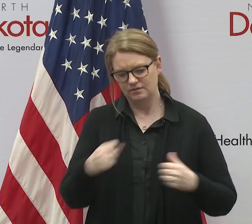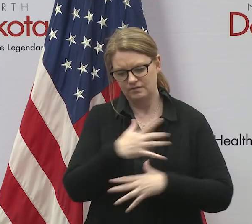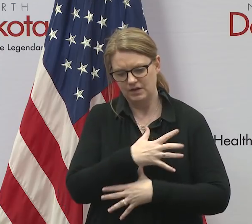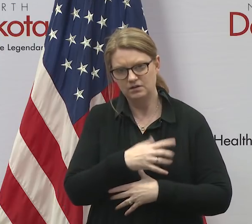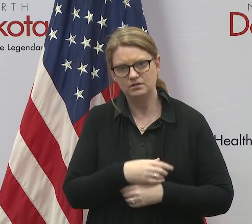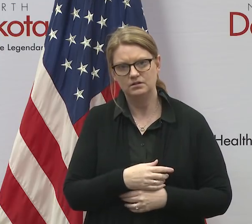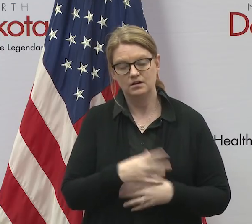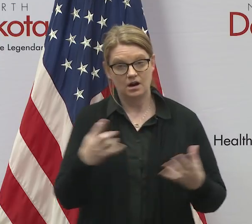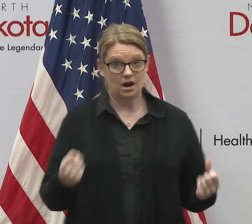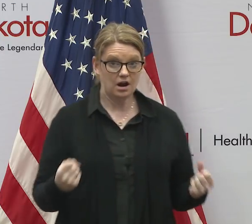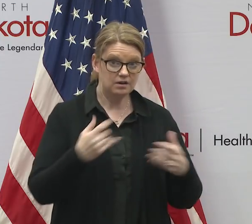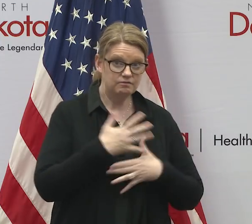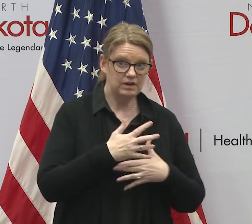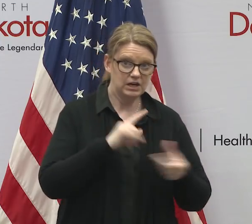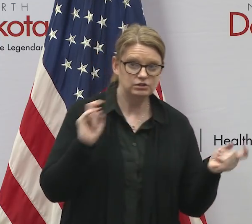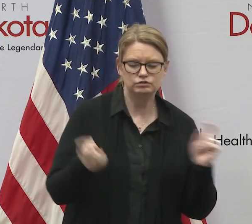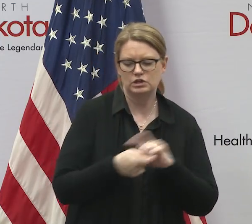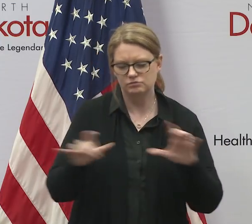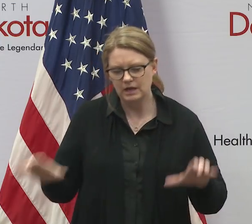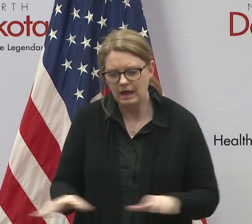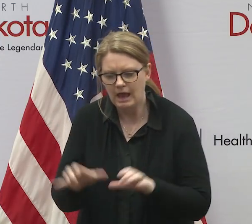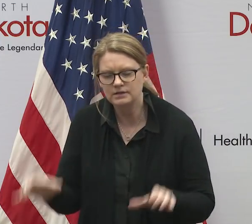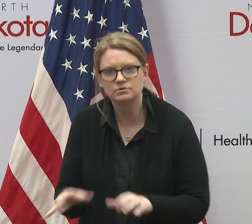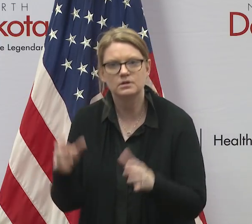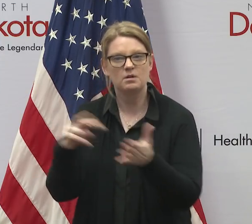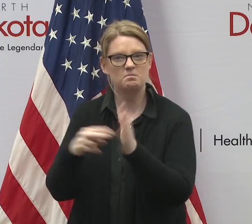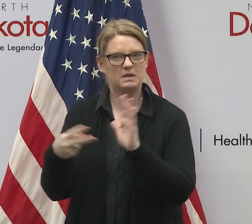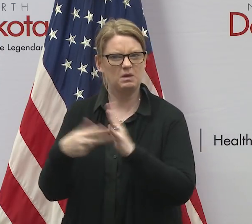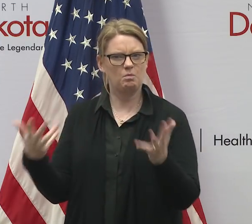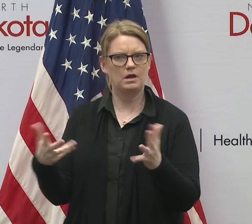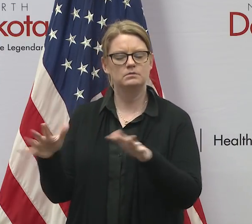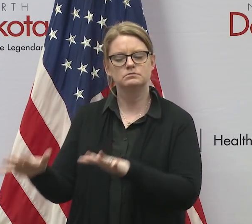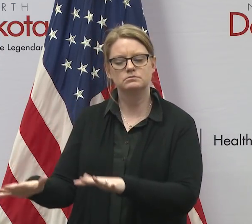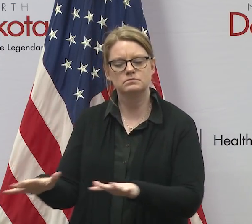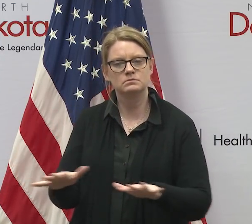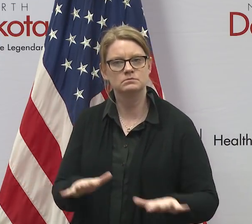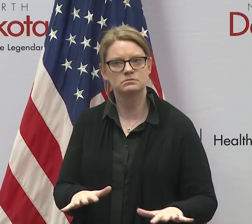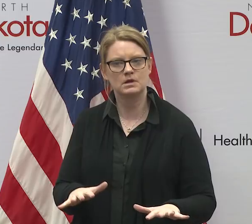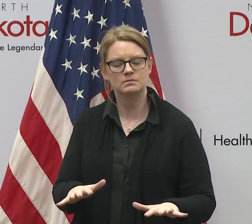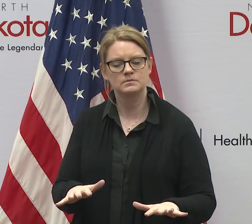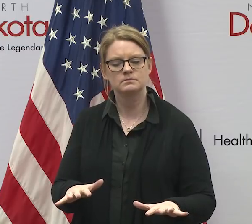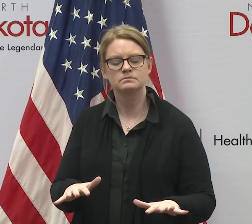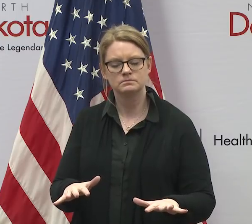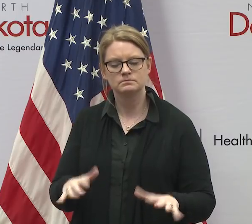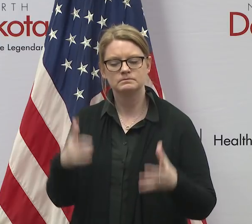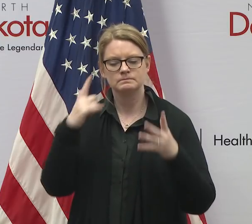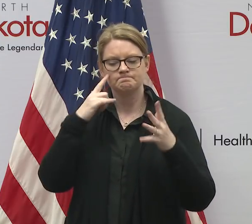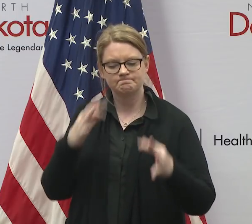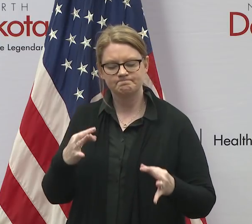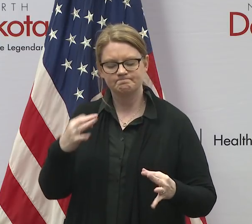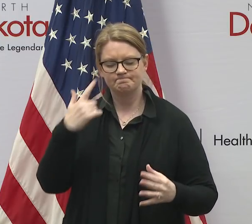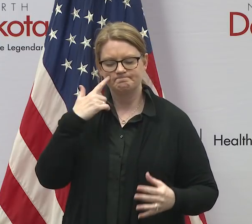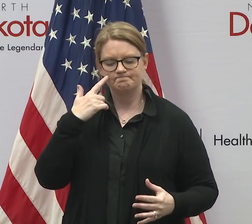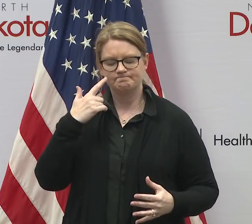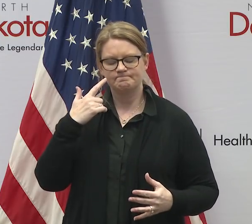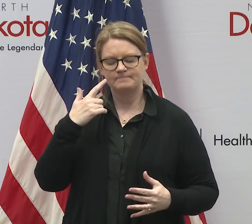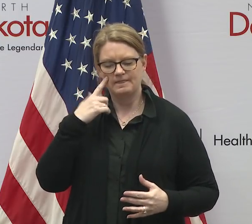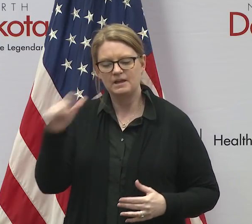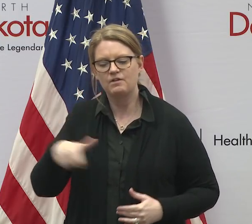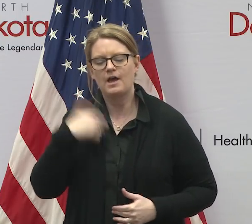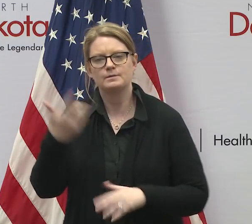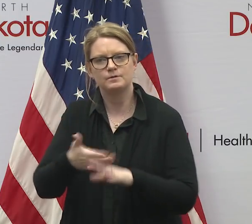into action, the action of remaining deliberate and calm, the action of making selfless choices for the good of the community, and the action